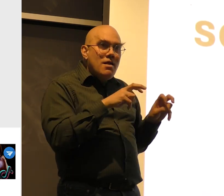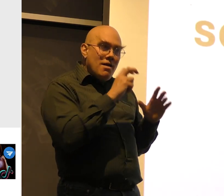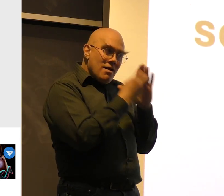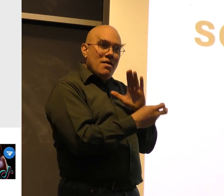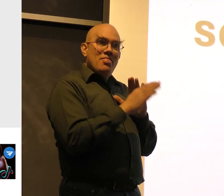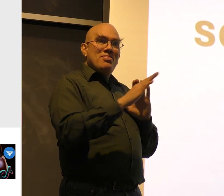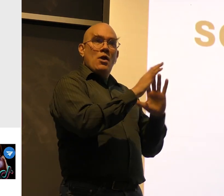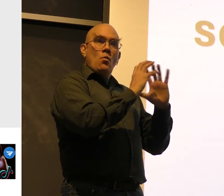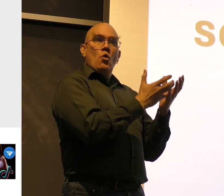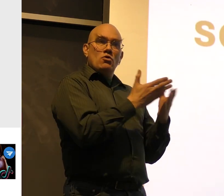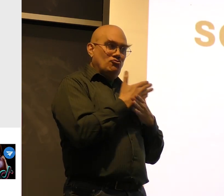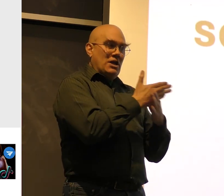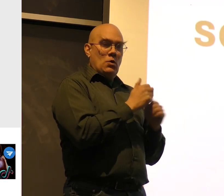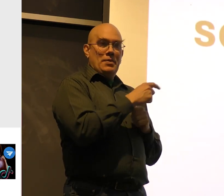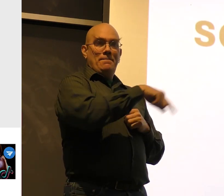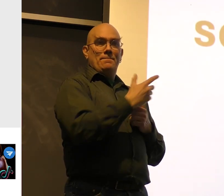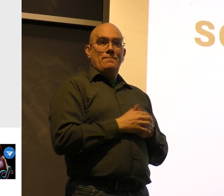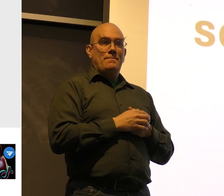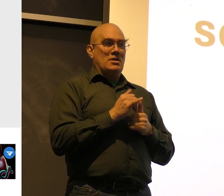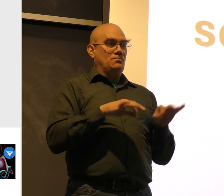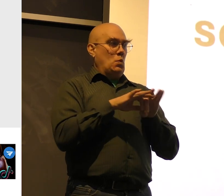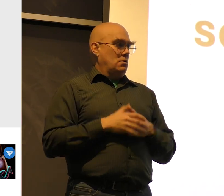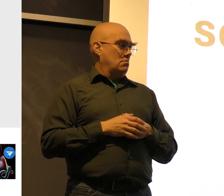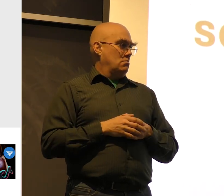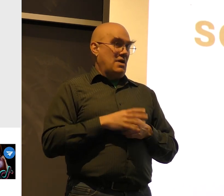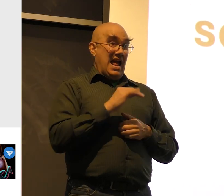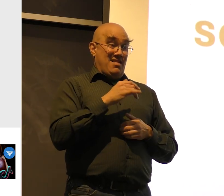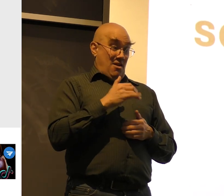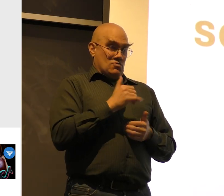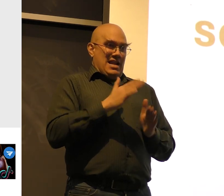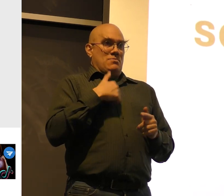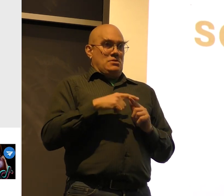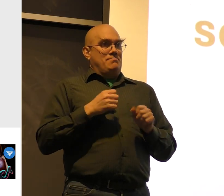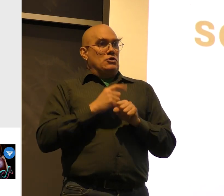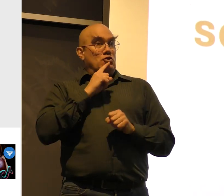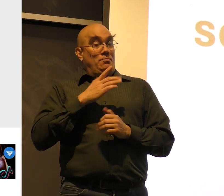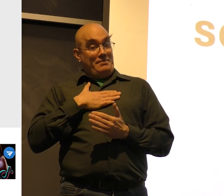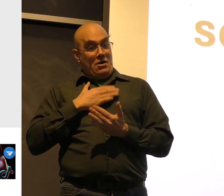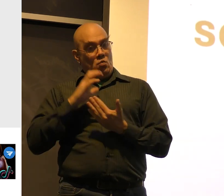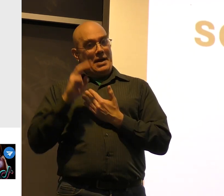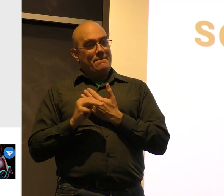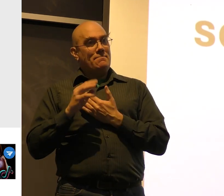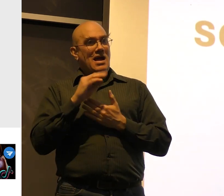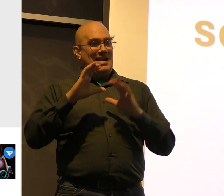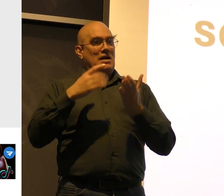different experience. So I'm so interested in the world that they share with us. It's very, very important and allows me to make sure that